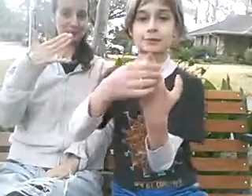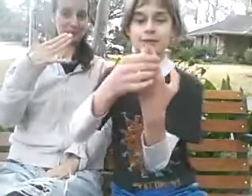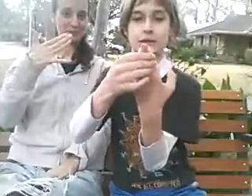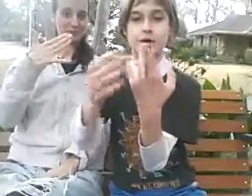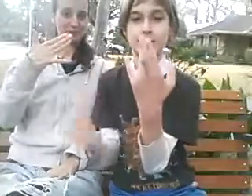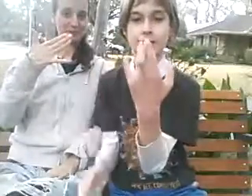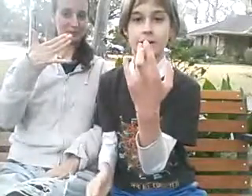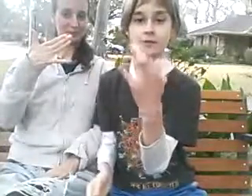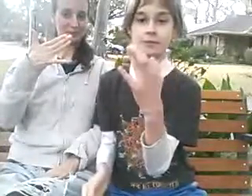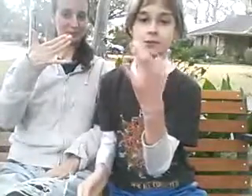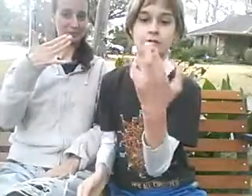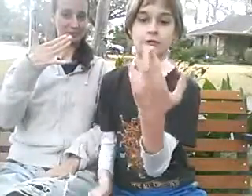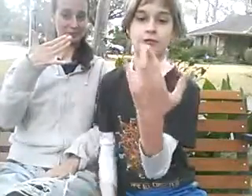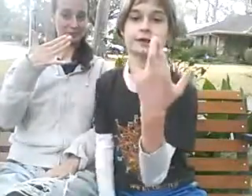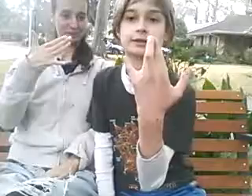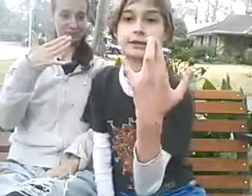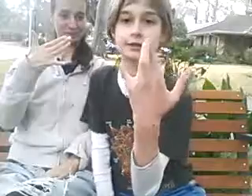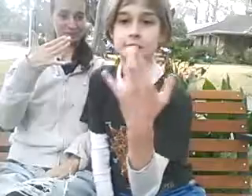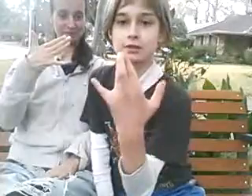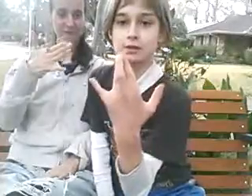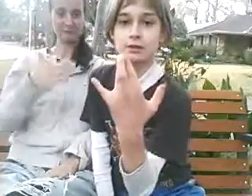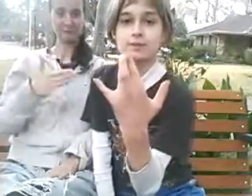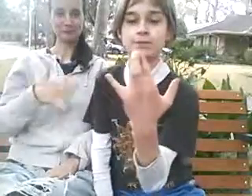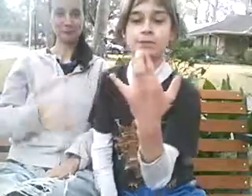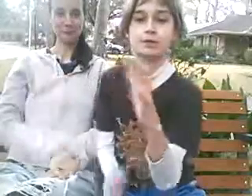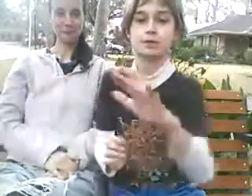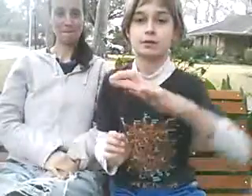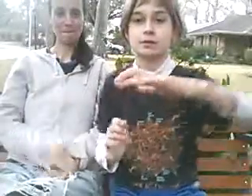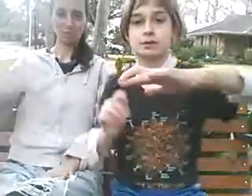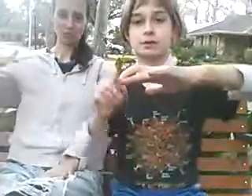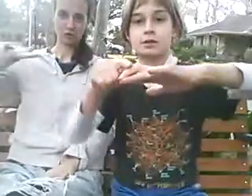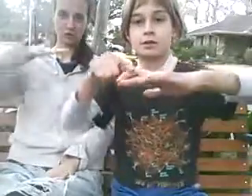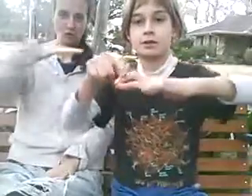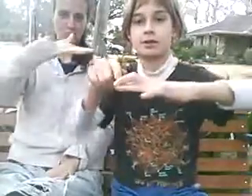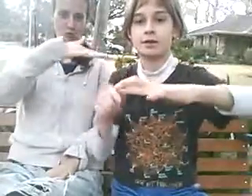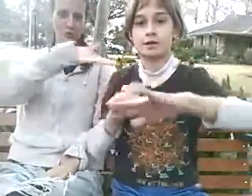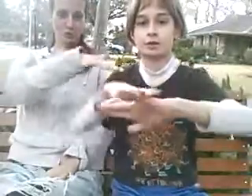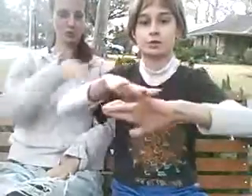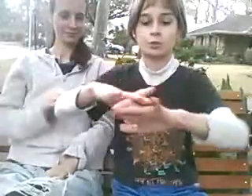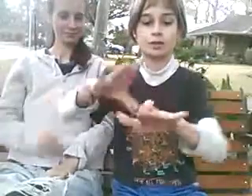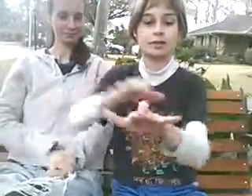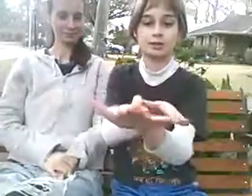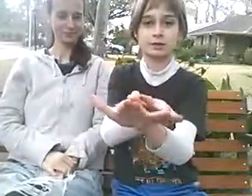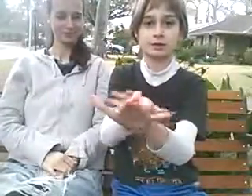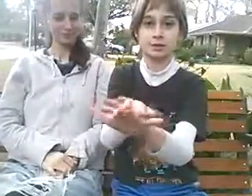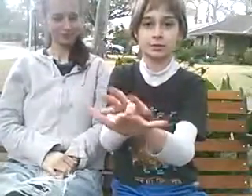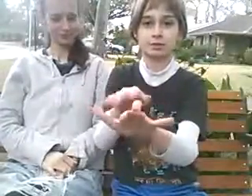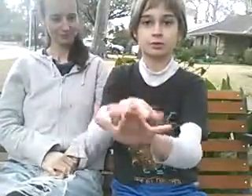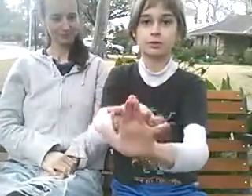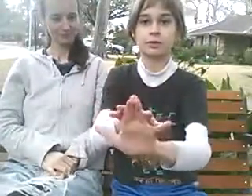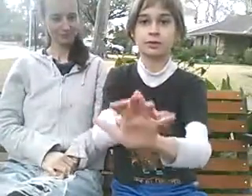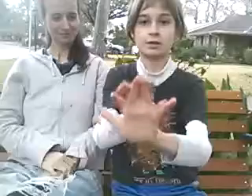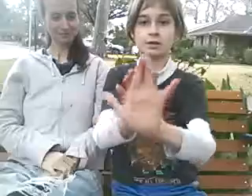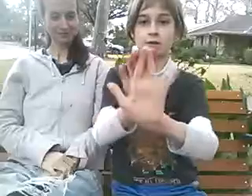the cockpit, especially if you do it kind of like this. Mhm. I see there's a cockpit, and there's two wings, and there's two